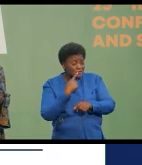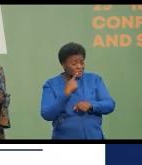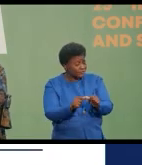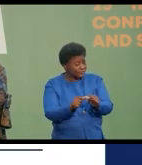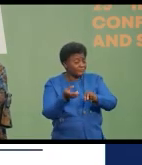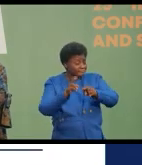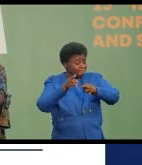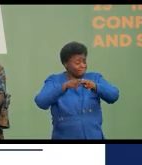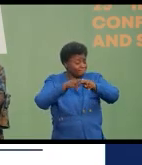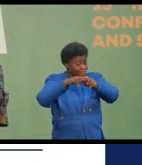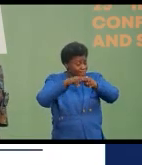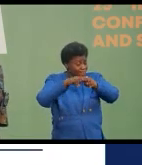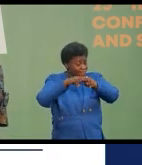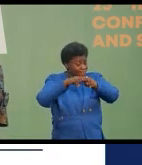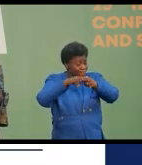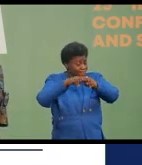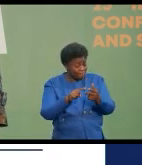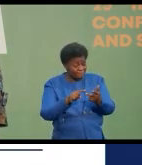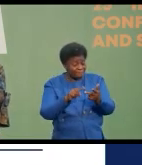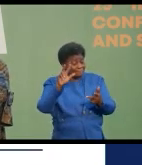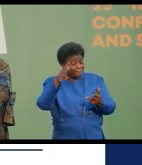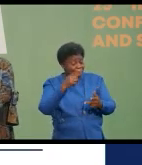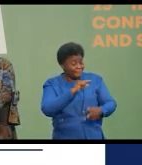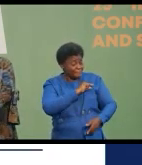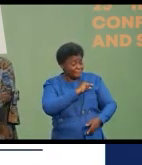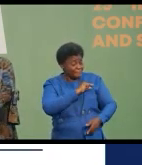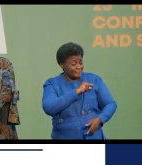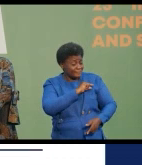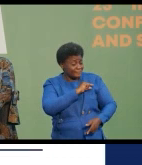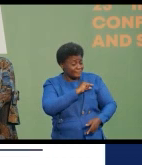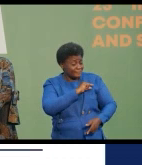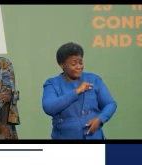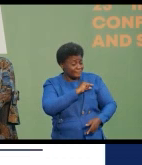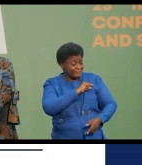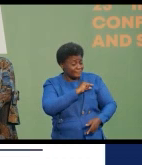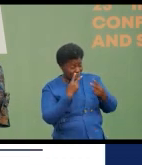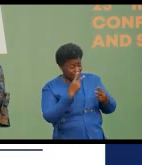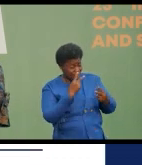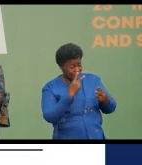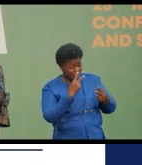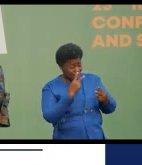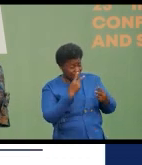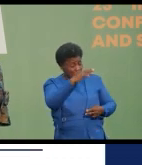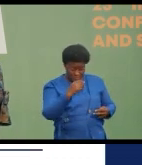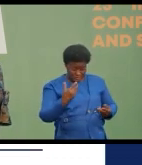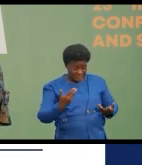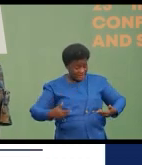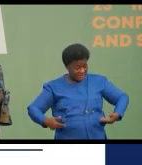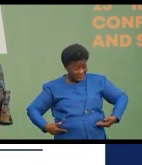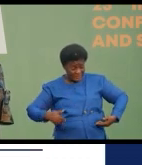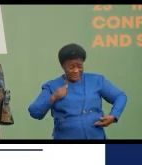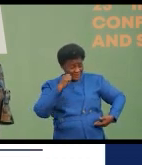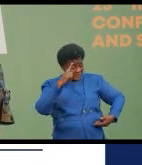accelerating towards the goals? The third is the gender disparity that is noted. Why do women and adolescent girls continue to